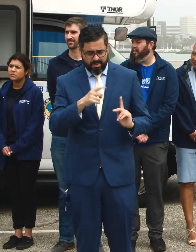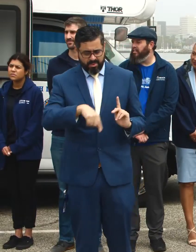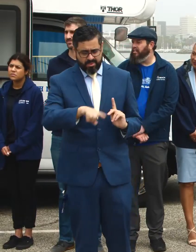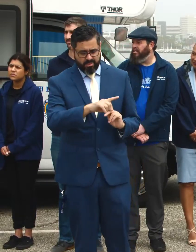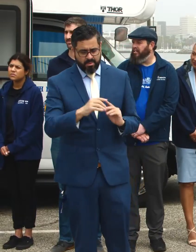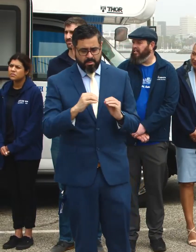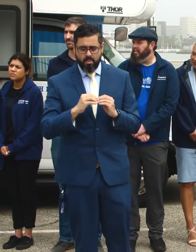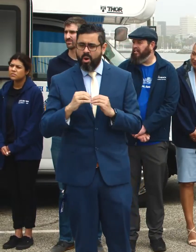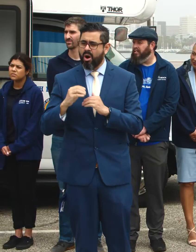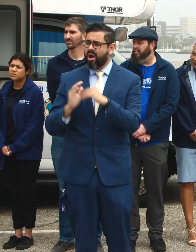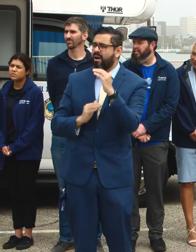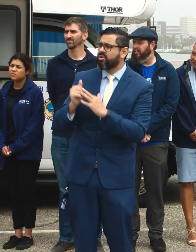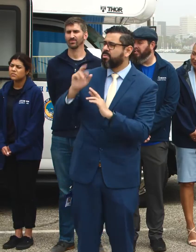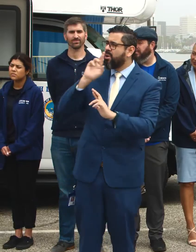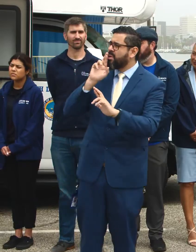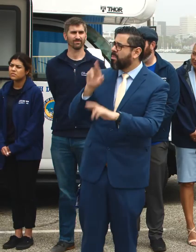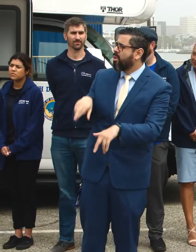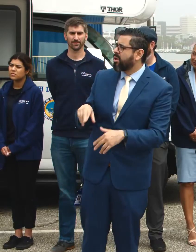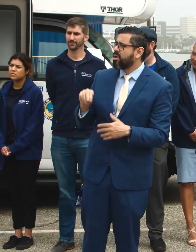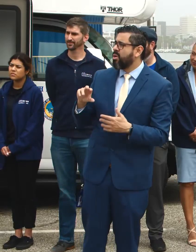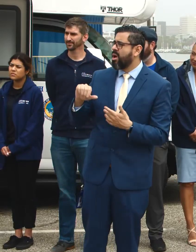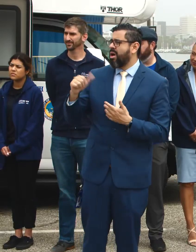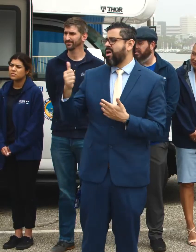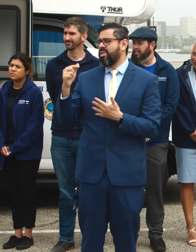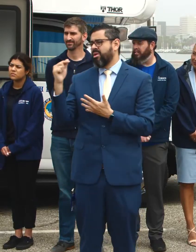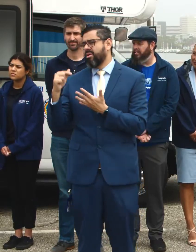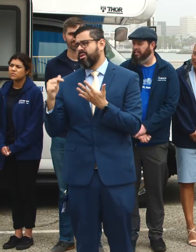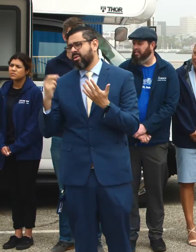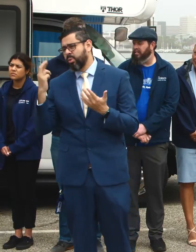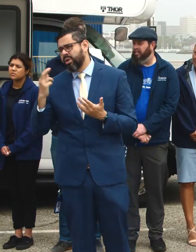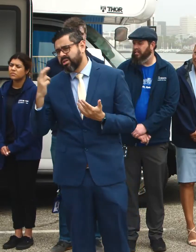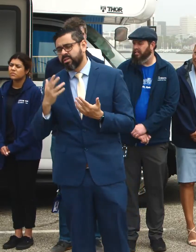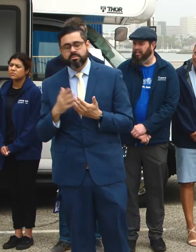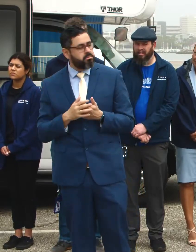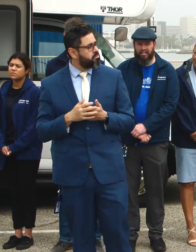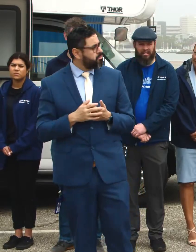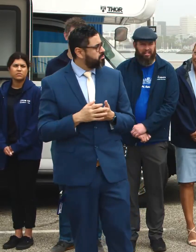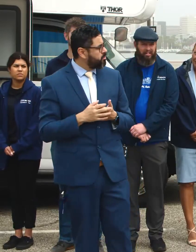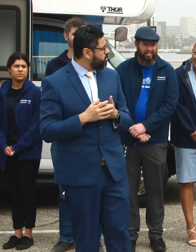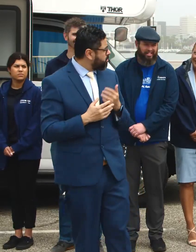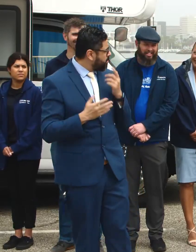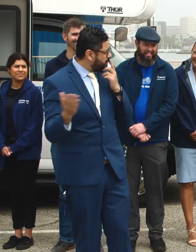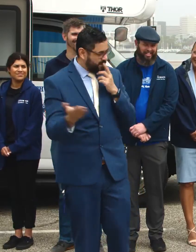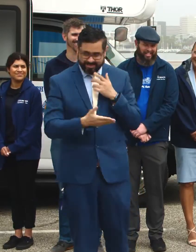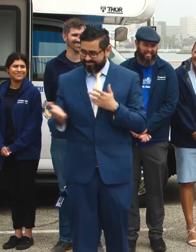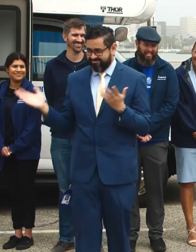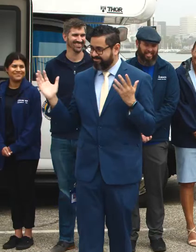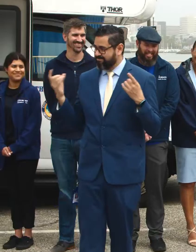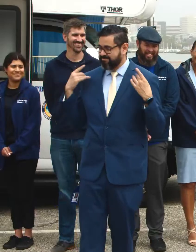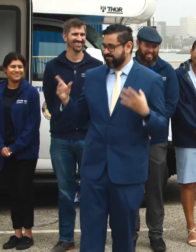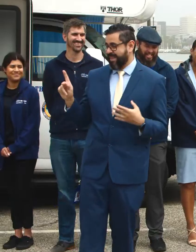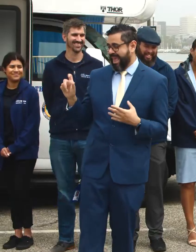more comfortable reporting it now, or are there external factors that are playing into that? Yeah, that's a good question, Kelly. That's yours.